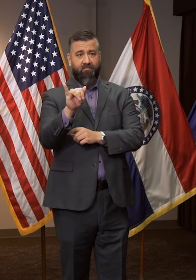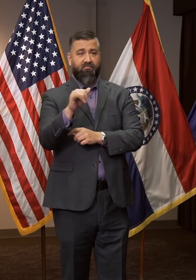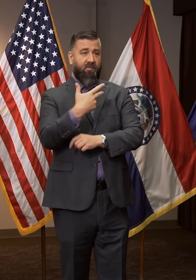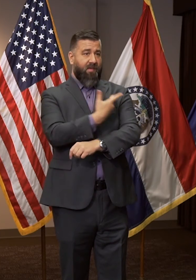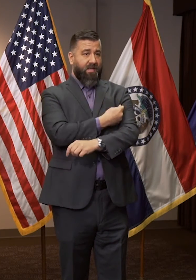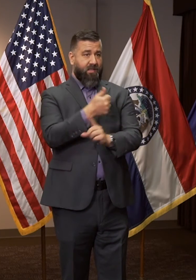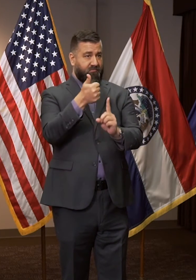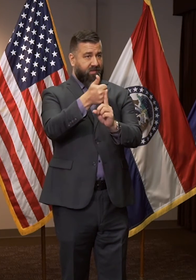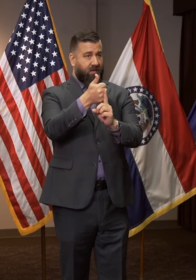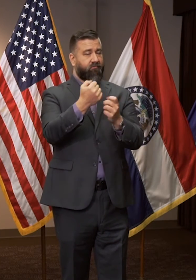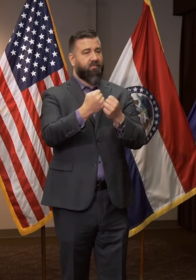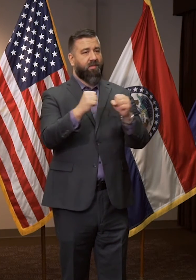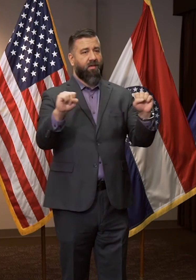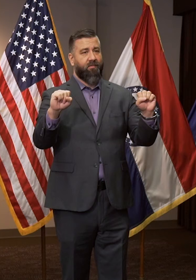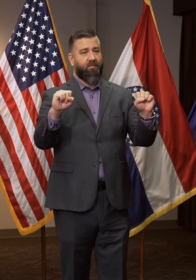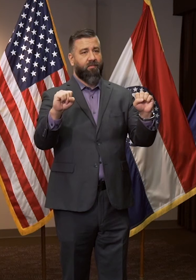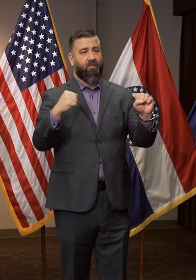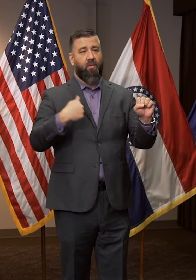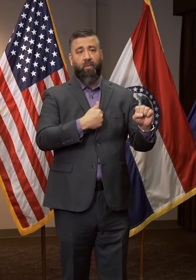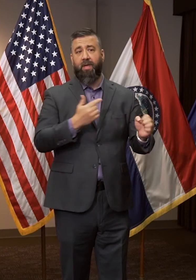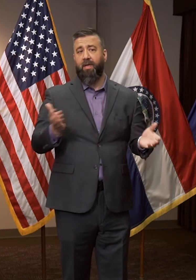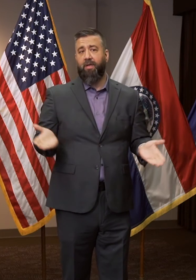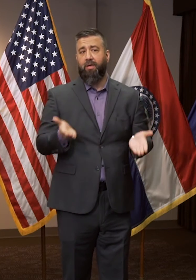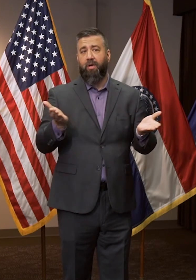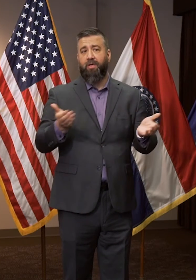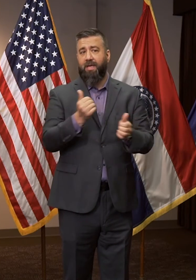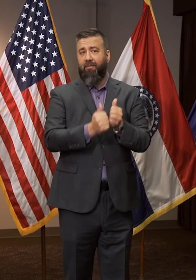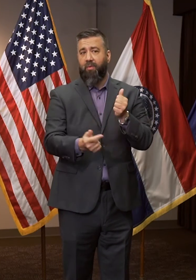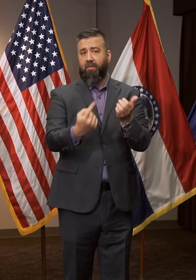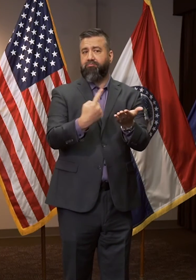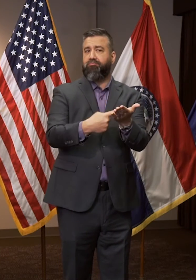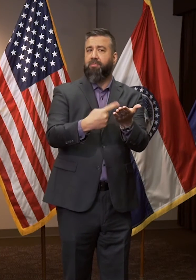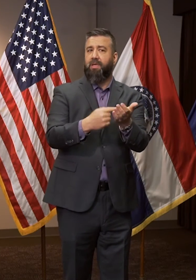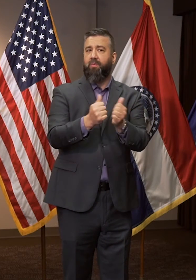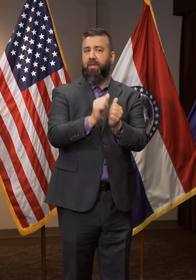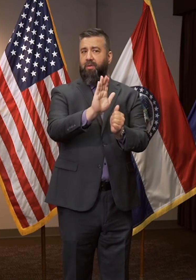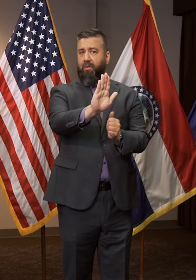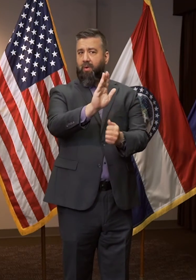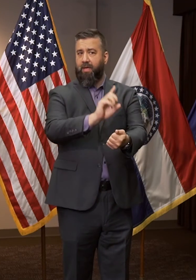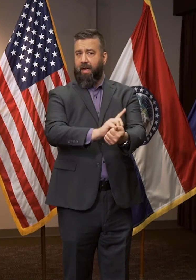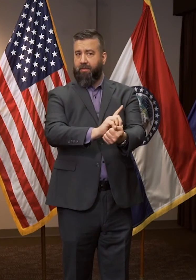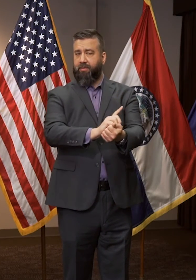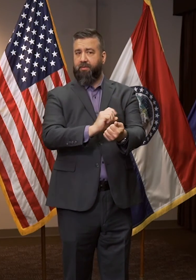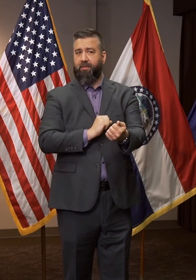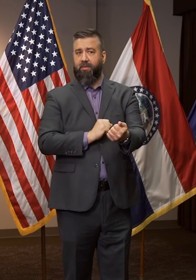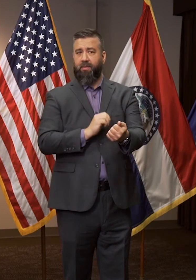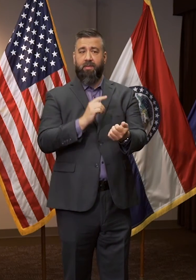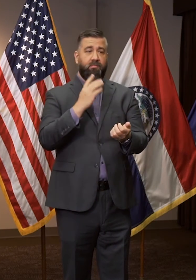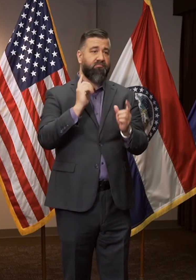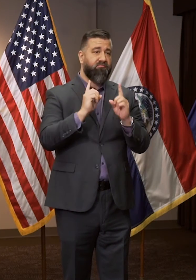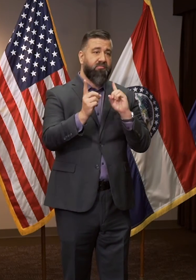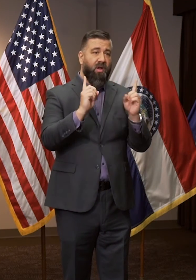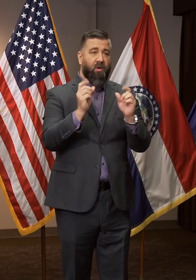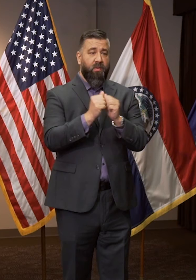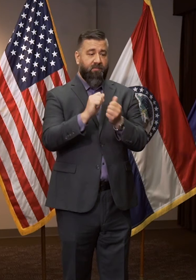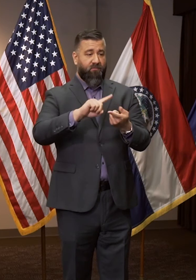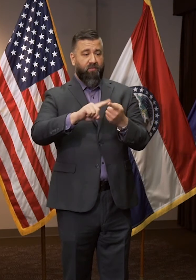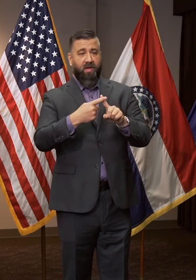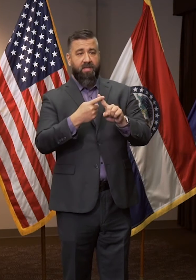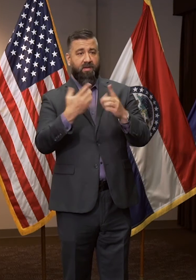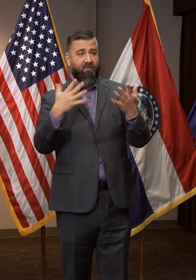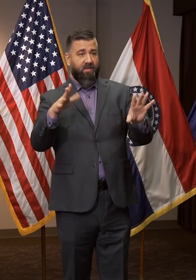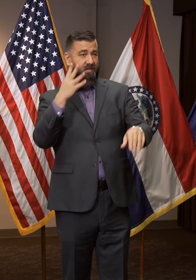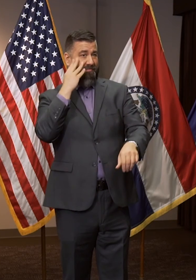safe. We would encourage everyone to talk to their doctor about the vaccine, to talk to their friends who've had the vaccine and